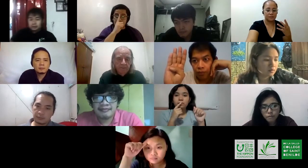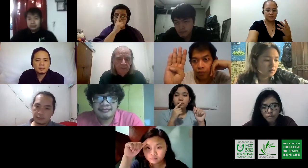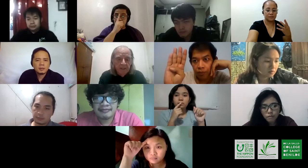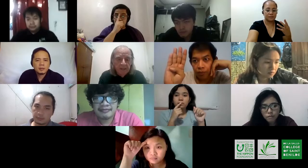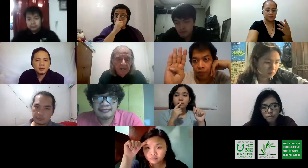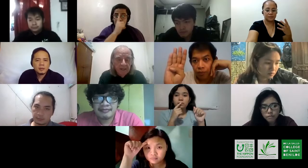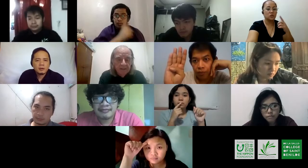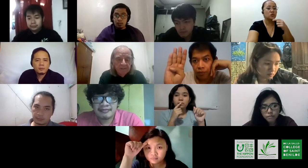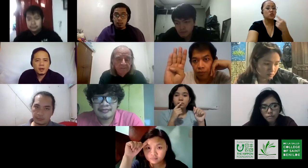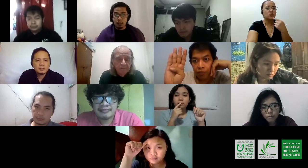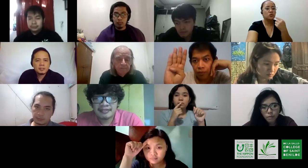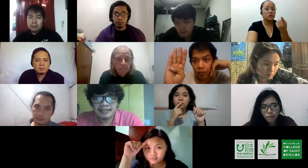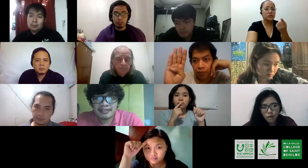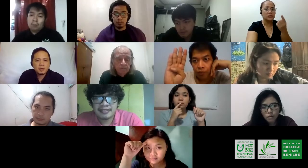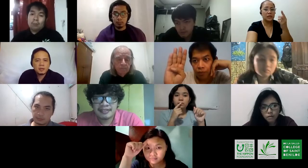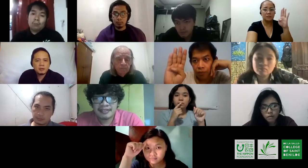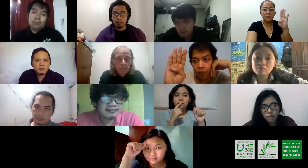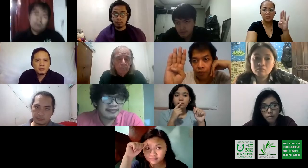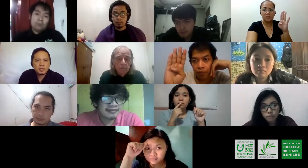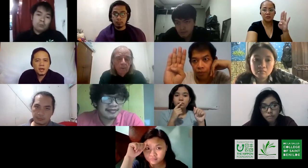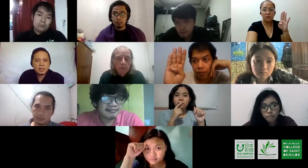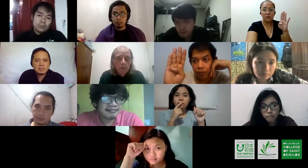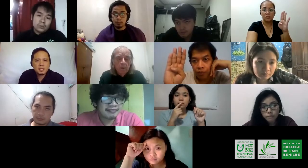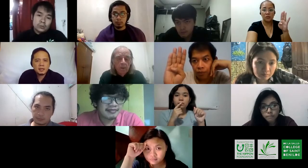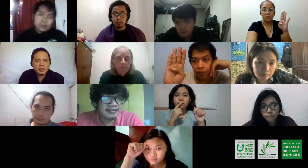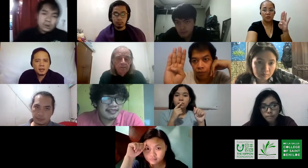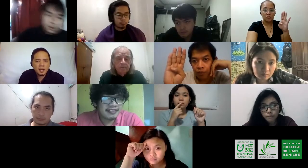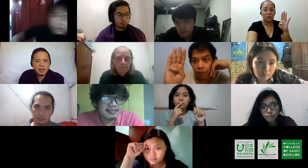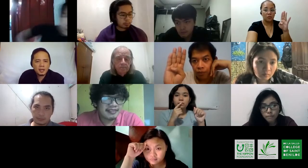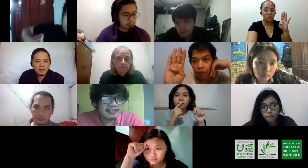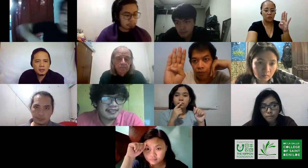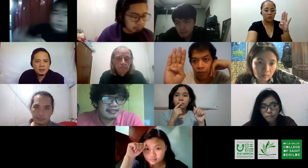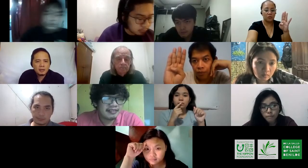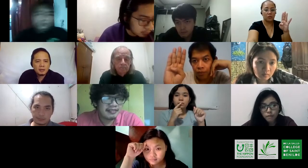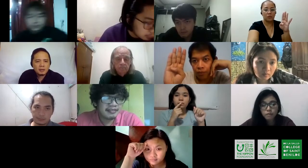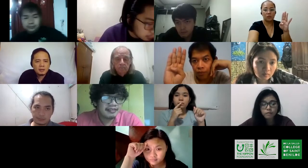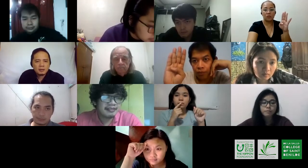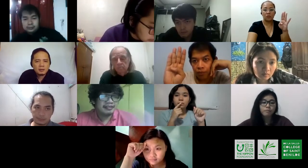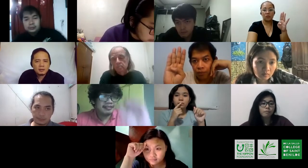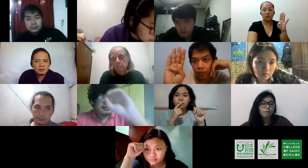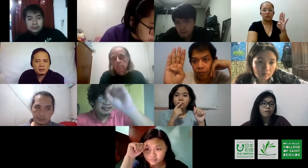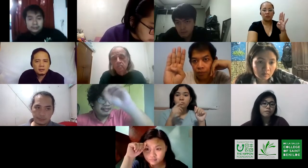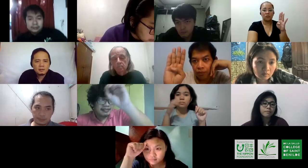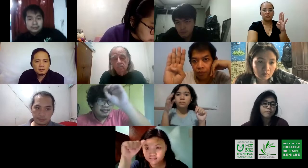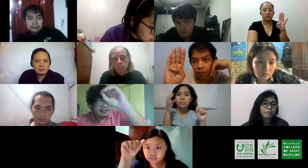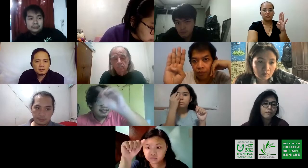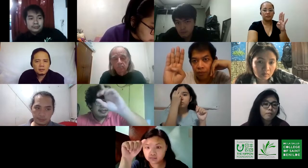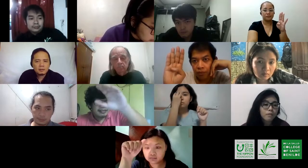Who's saying B? Ray is saying B. Kyla saying A.